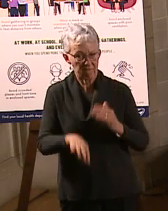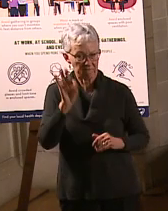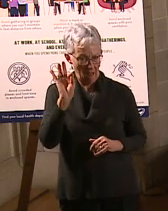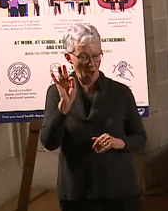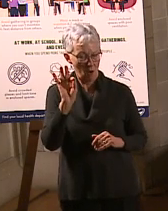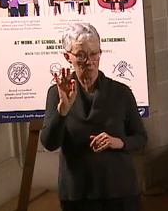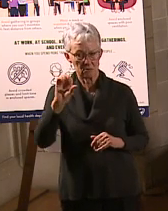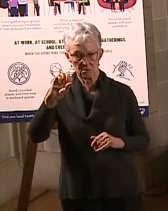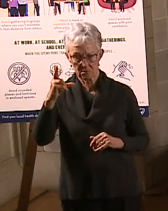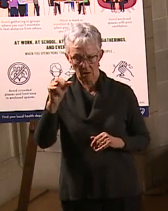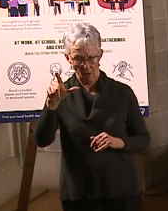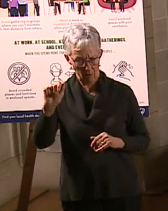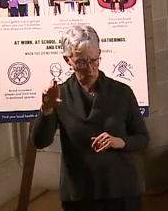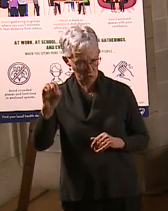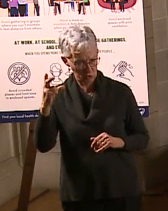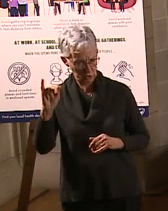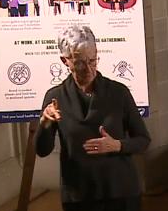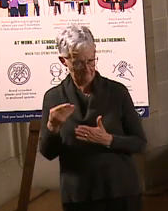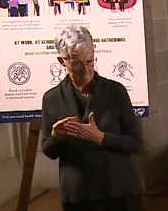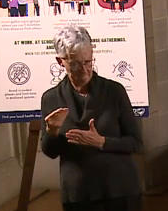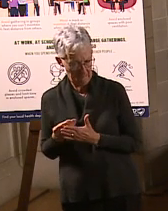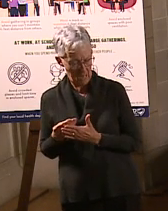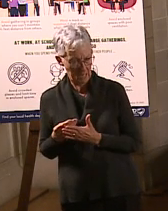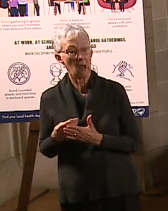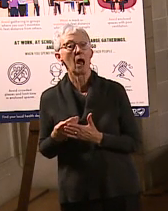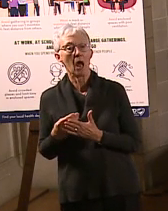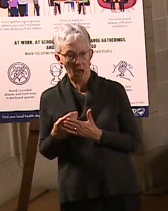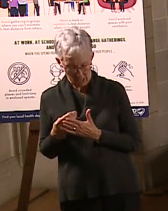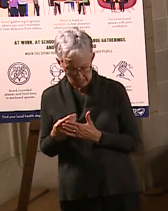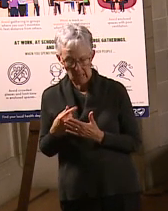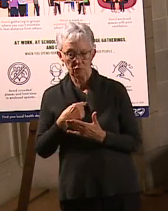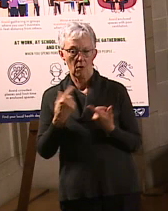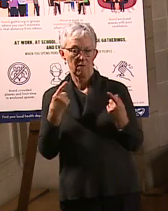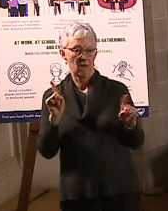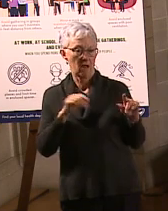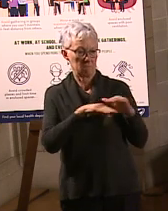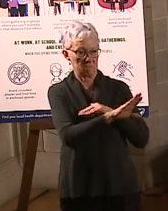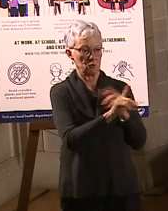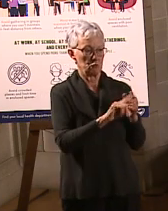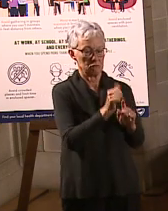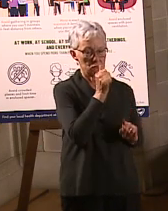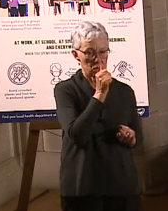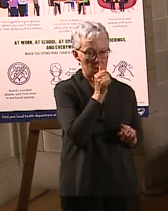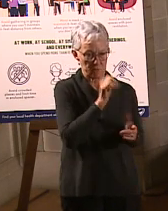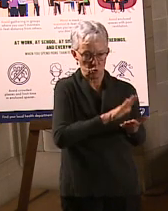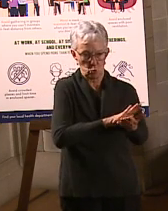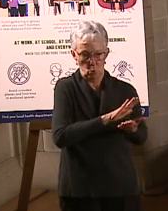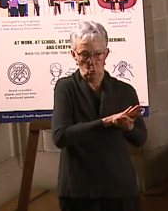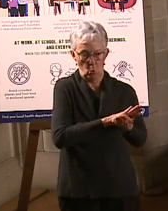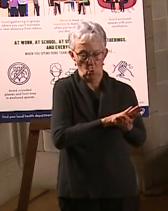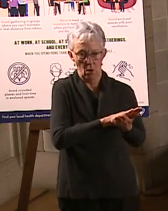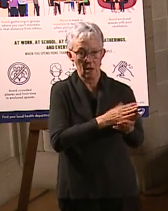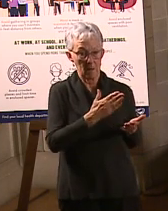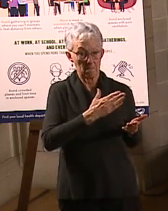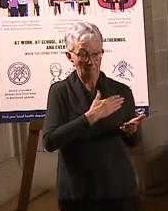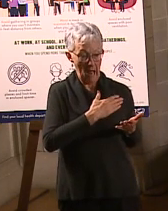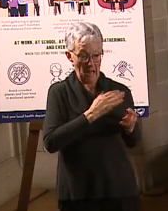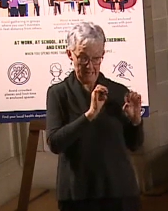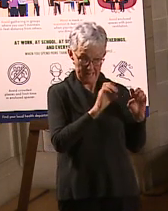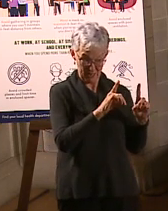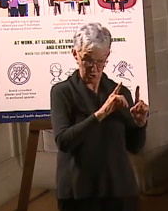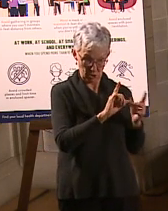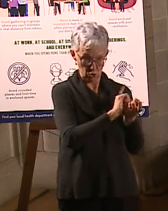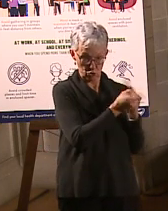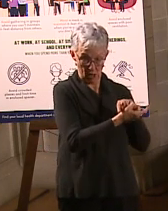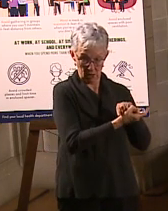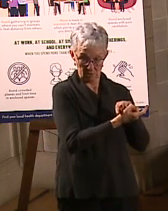a private school. And in that school, my entire, not only my education trajectory, but my entire life trajectory changed. Before